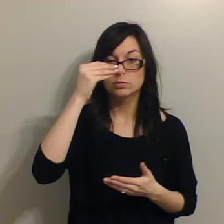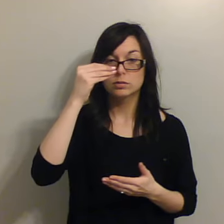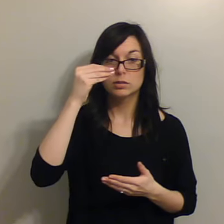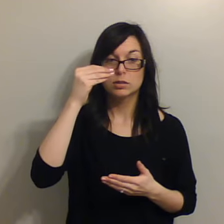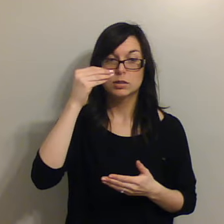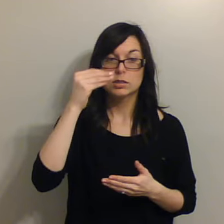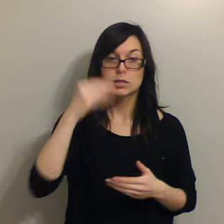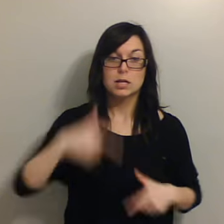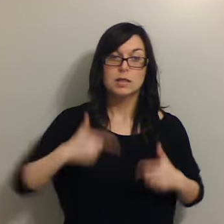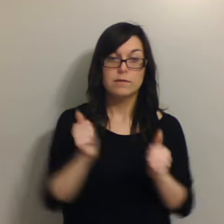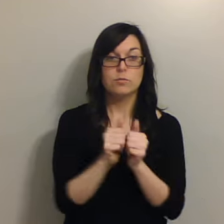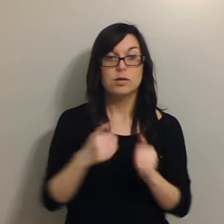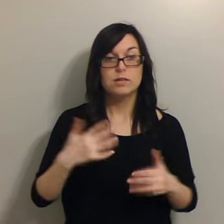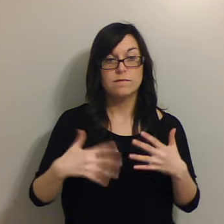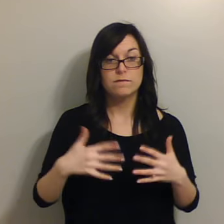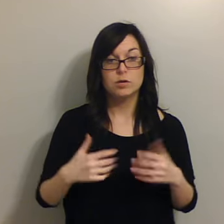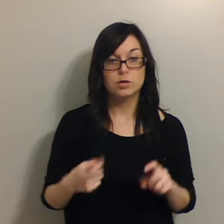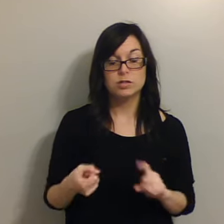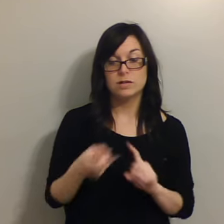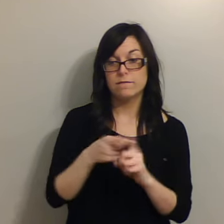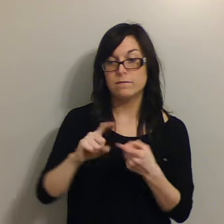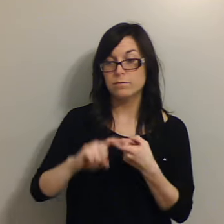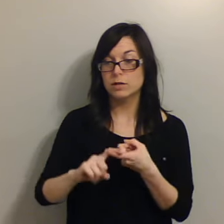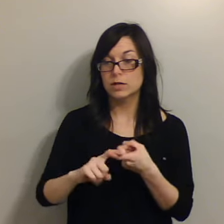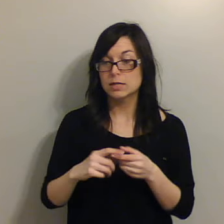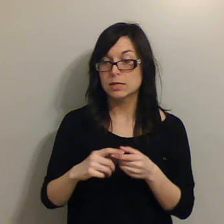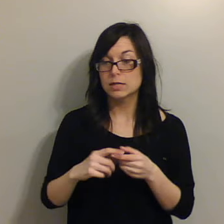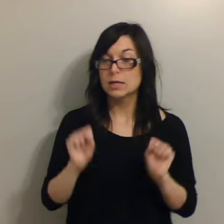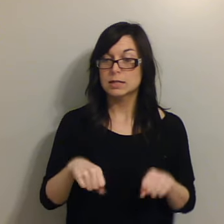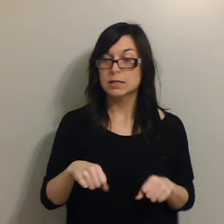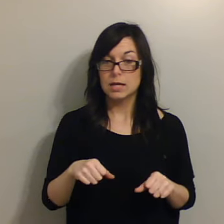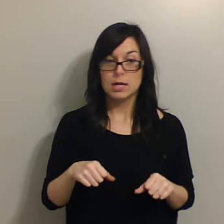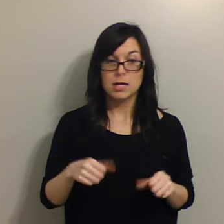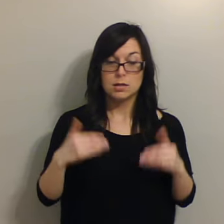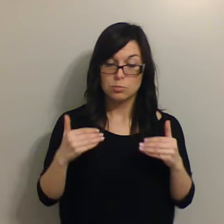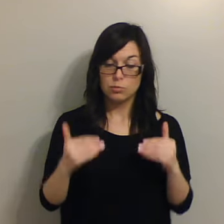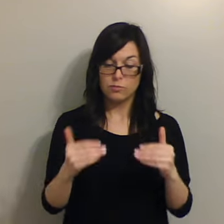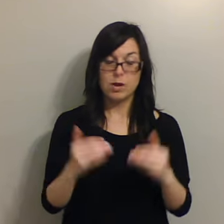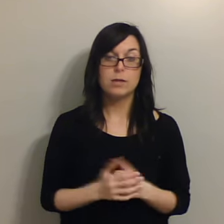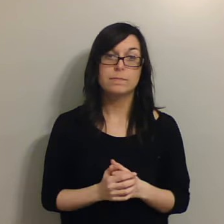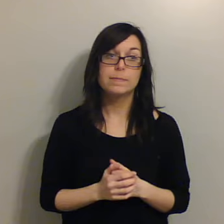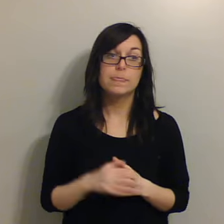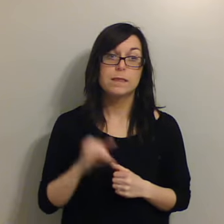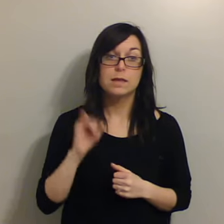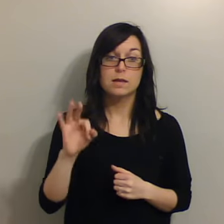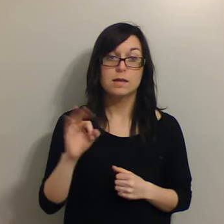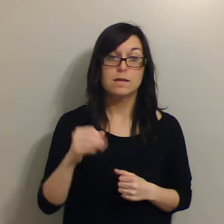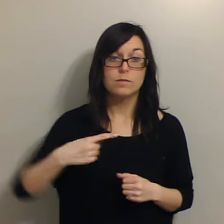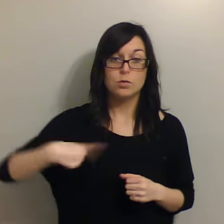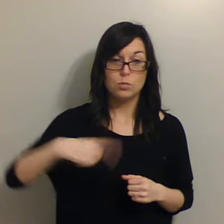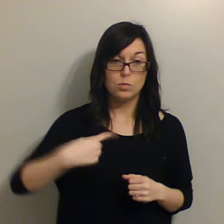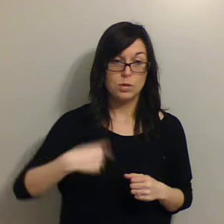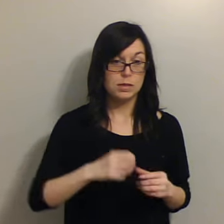growth, use our minds and strength of spirit to establish a personal comfort zone, and learn to